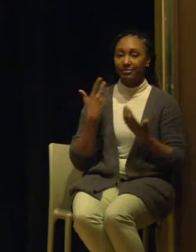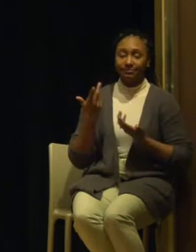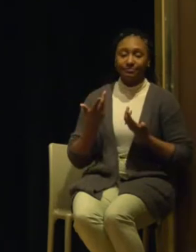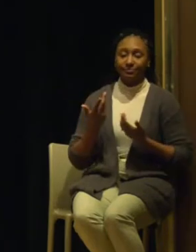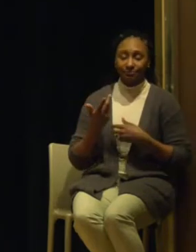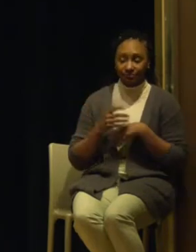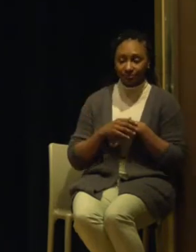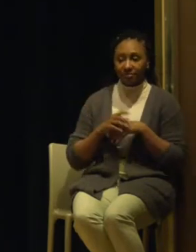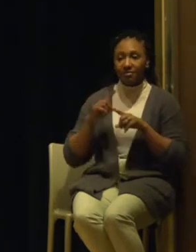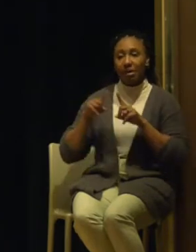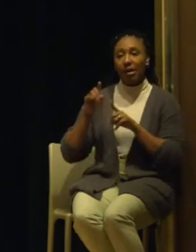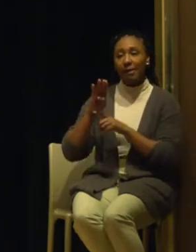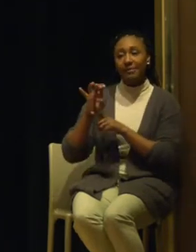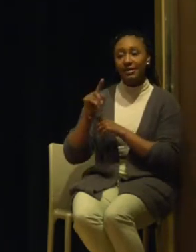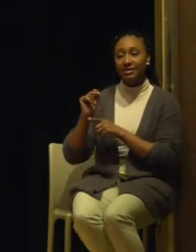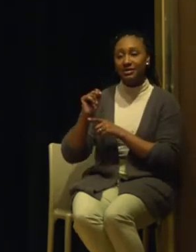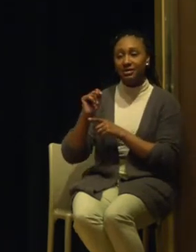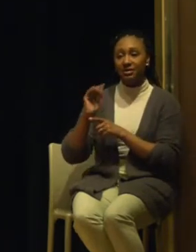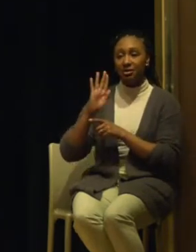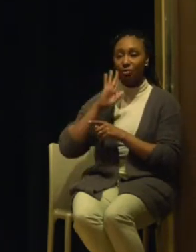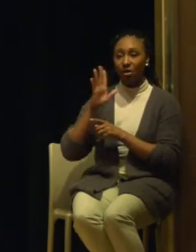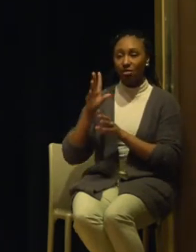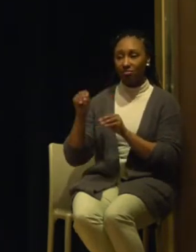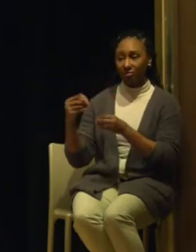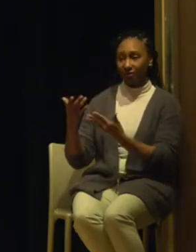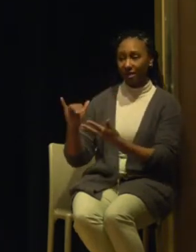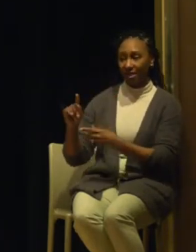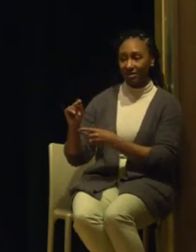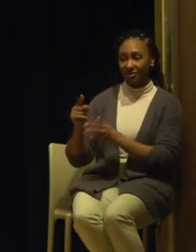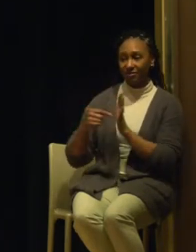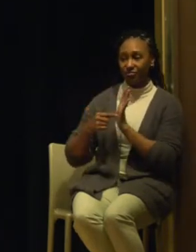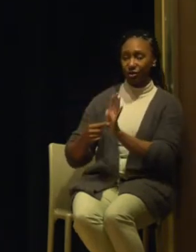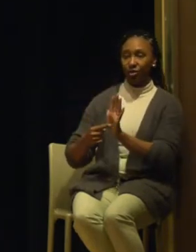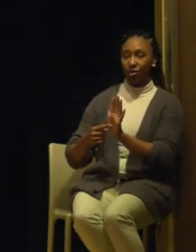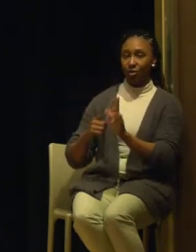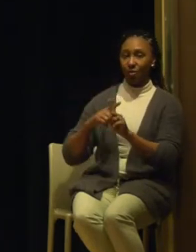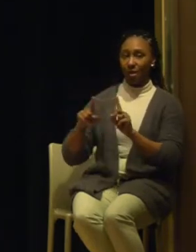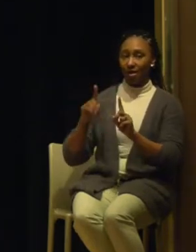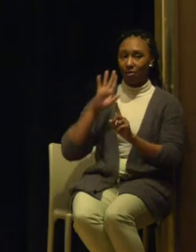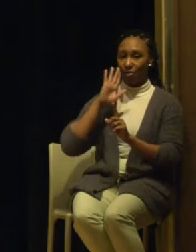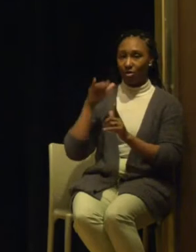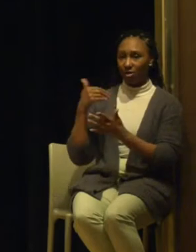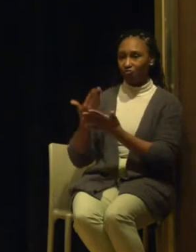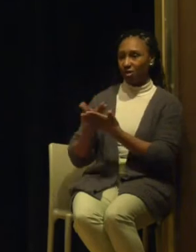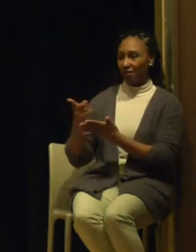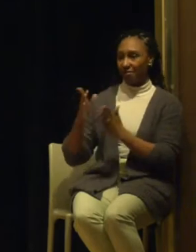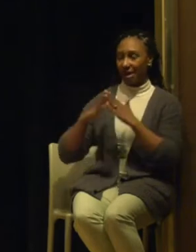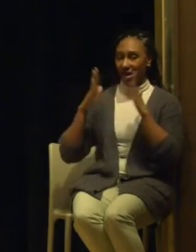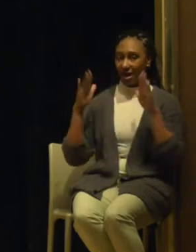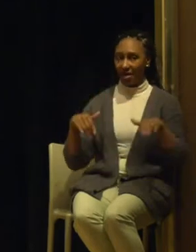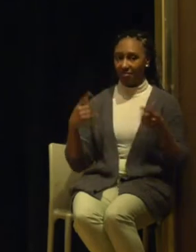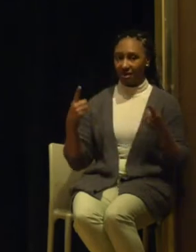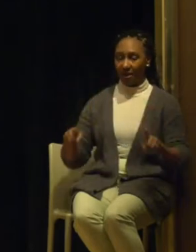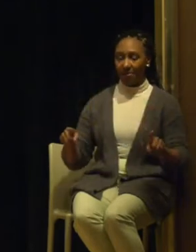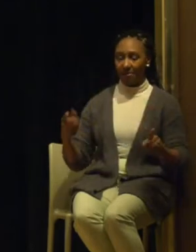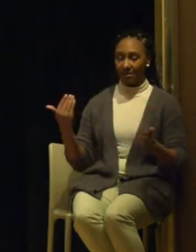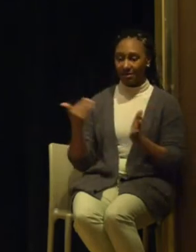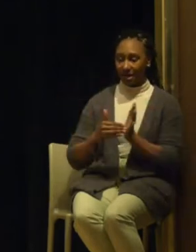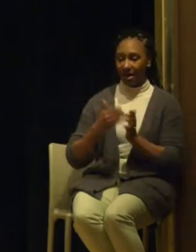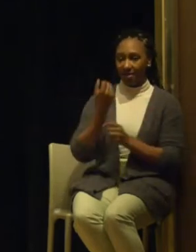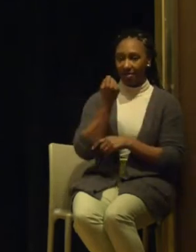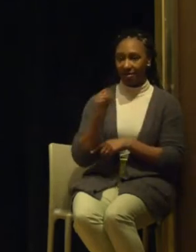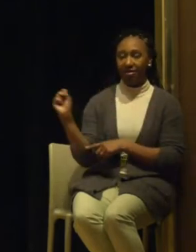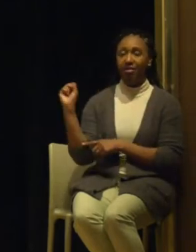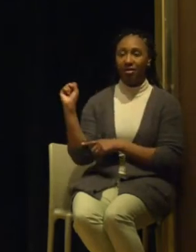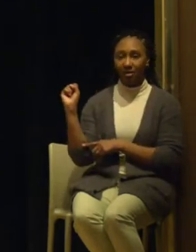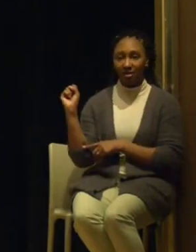out, I'd have protesters back outside my house saying, why is Debra Lee putting on this filthy reality